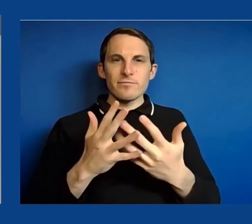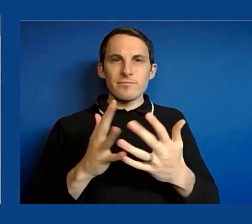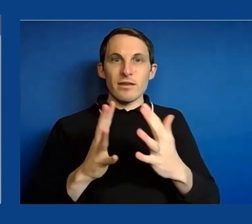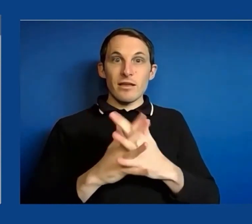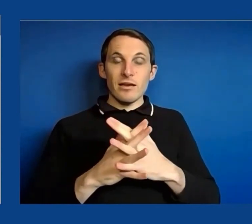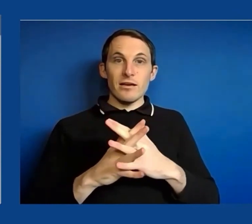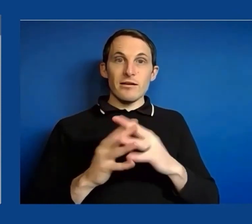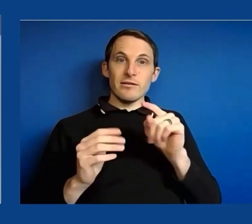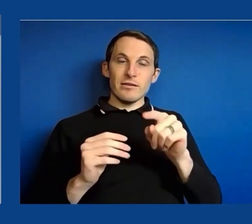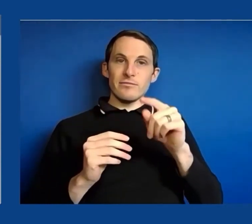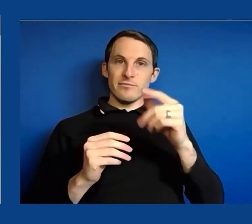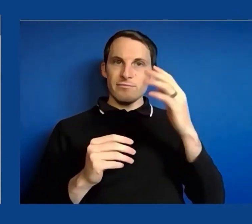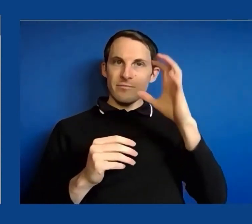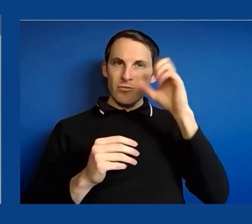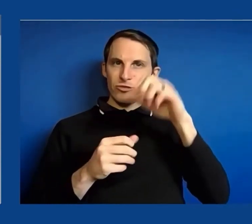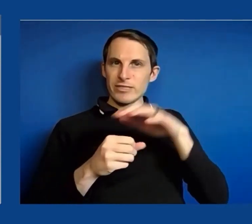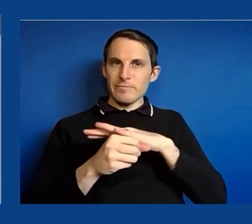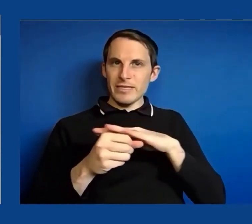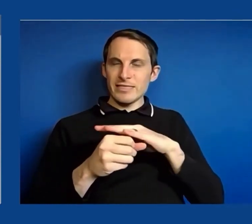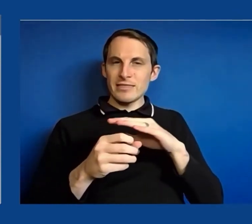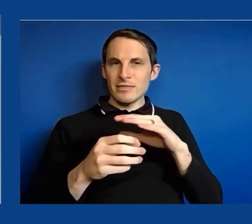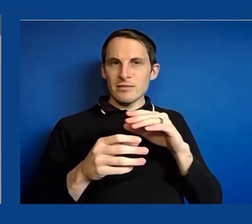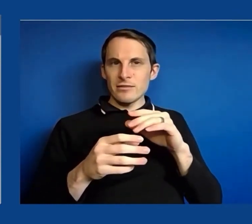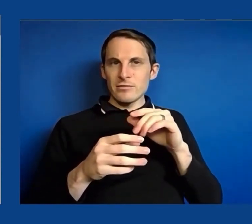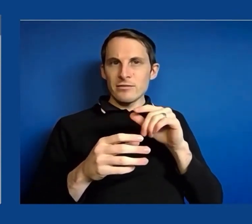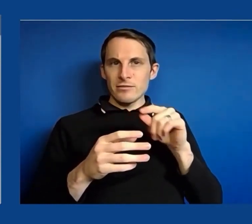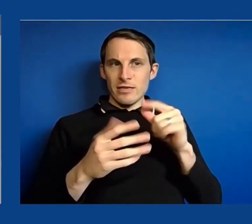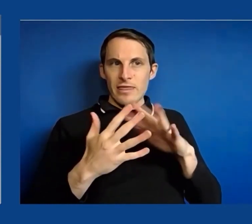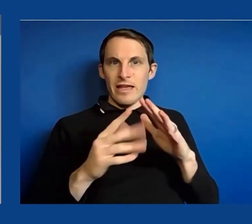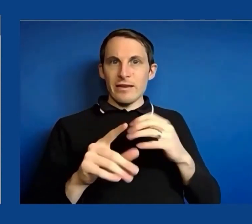memory space of my life,